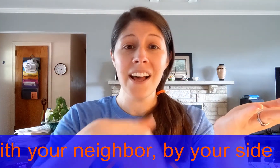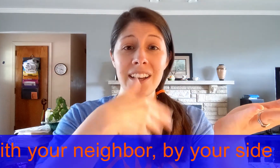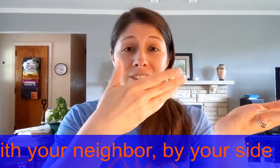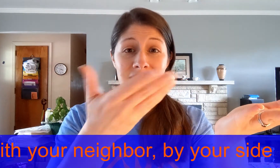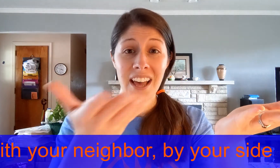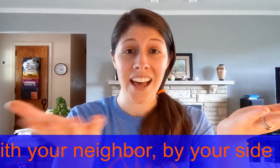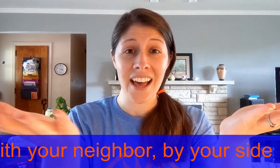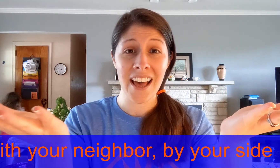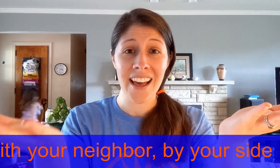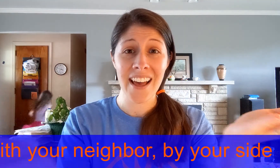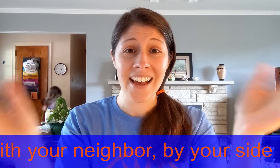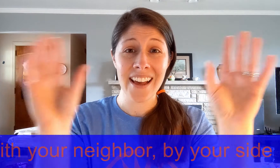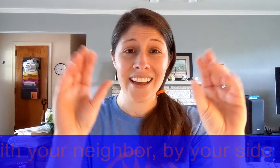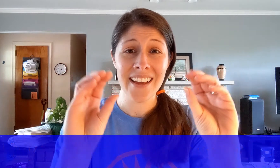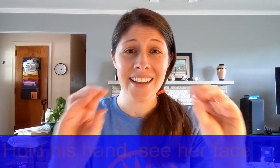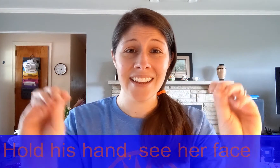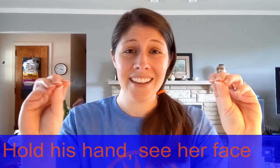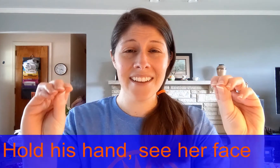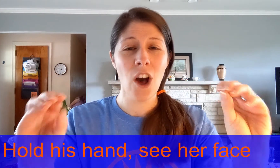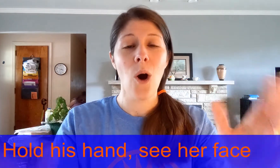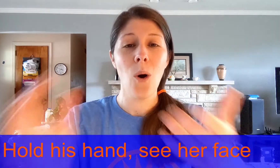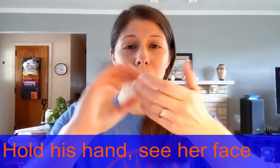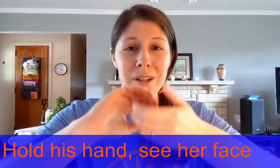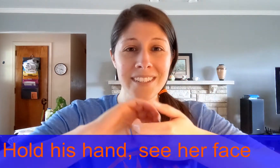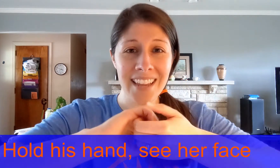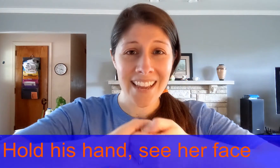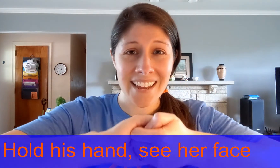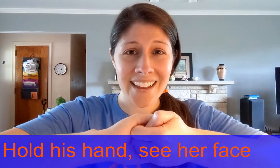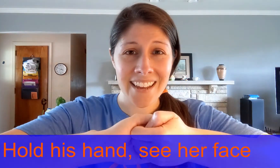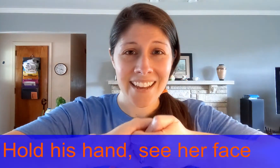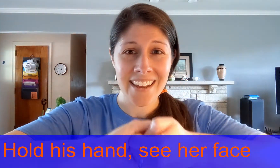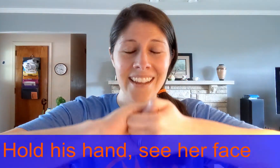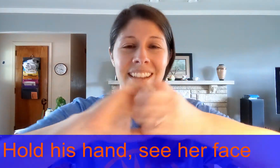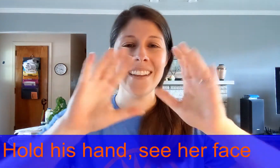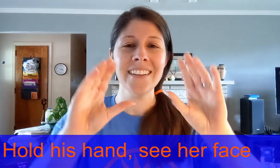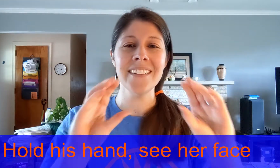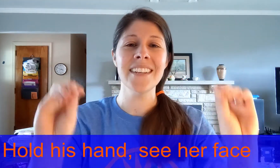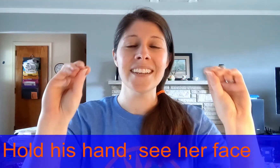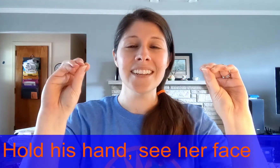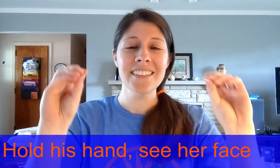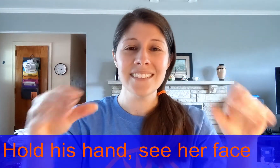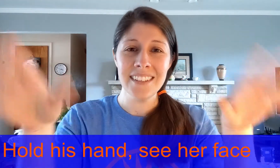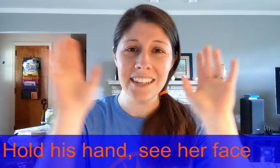by your side, hold his hand, see